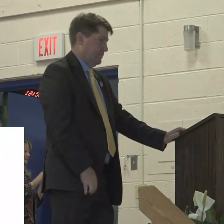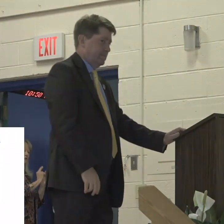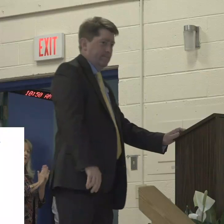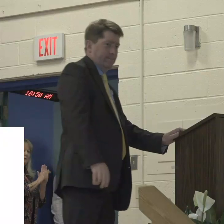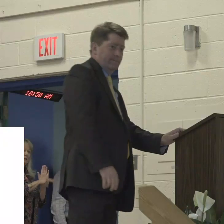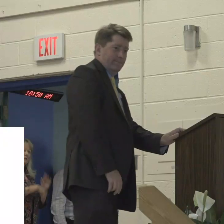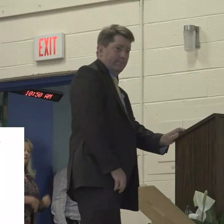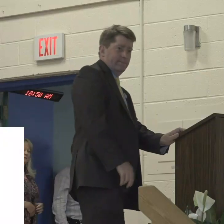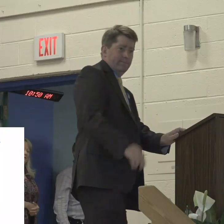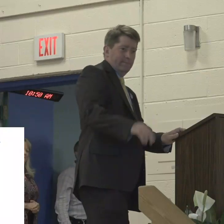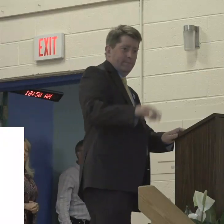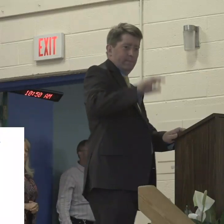All right.